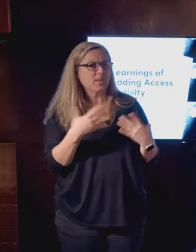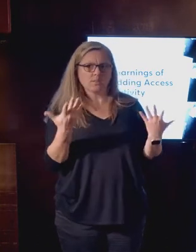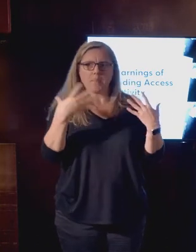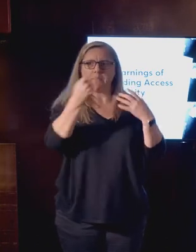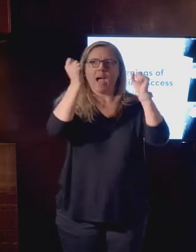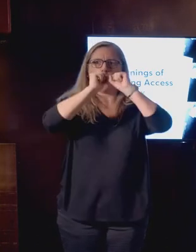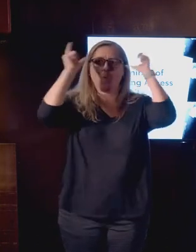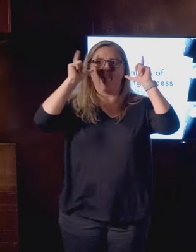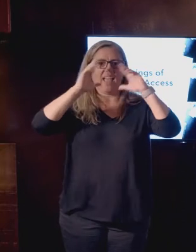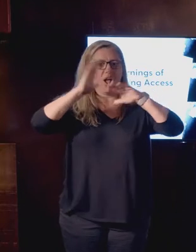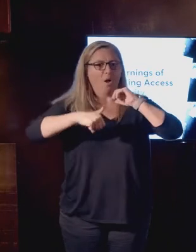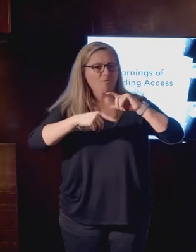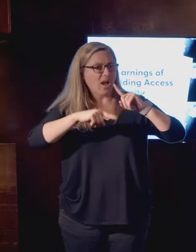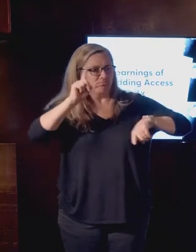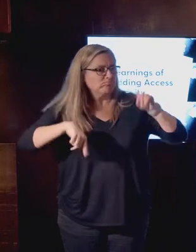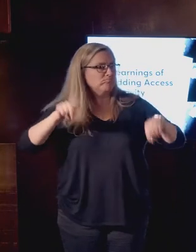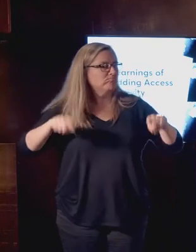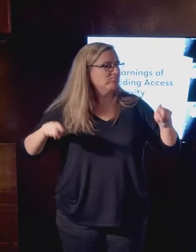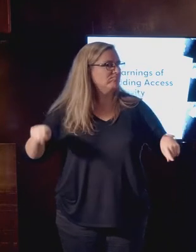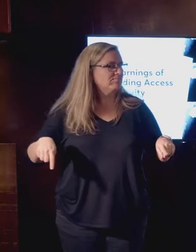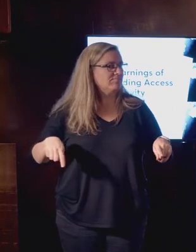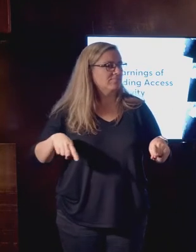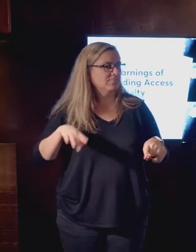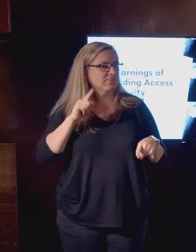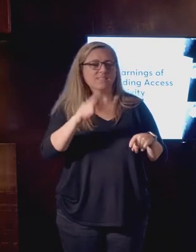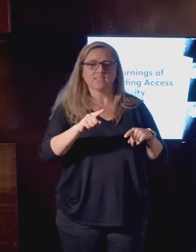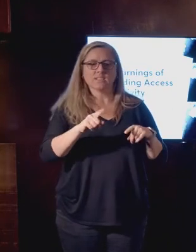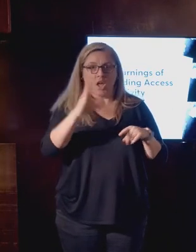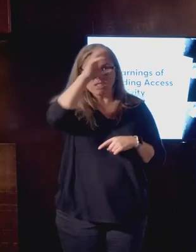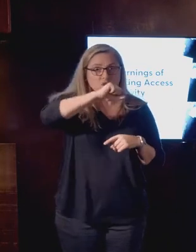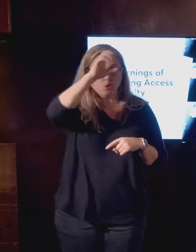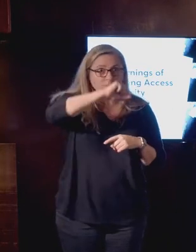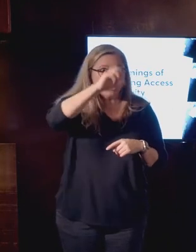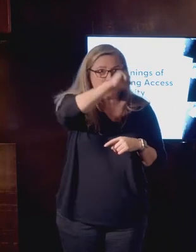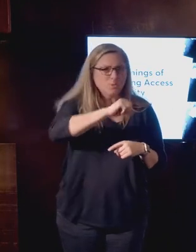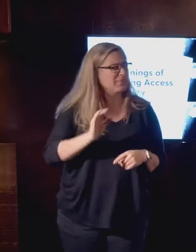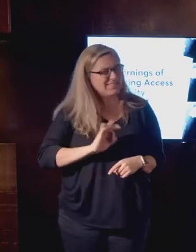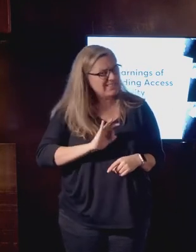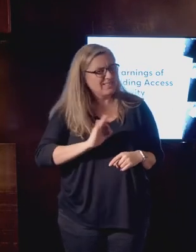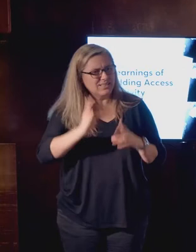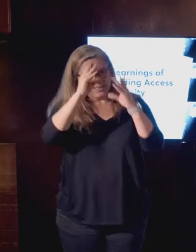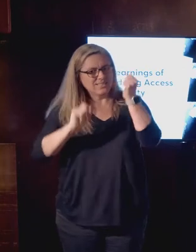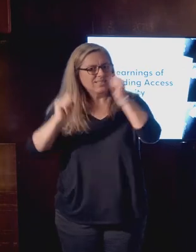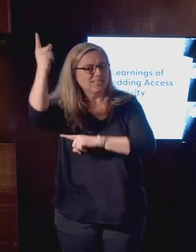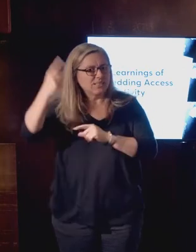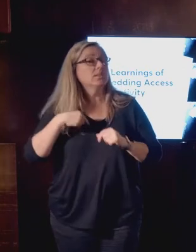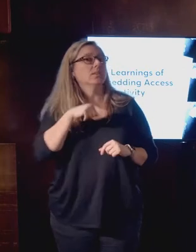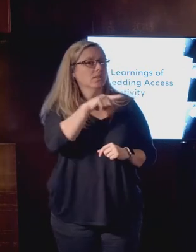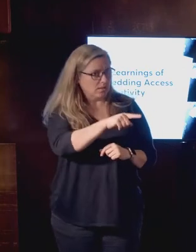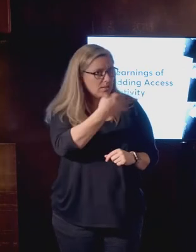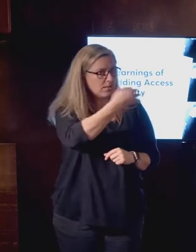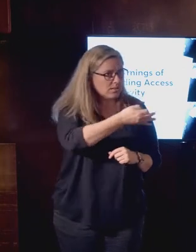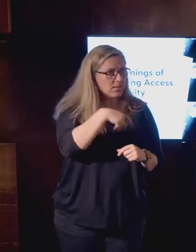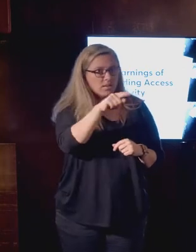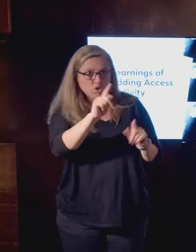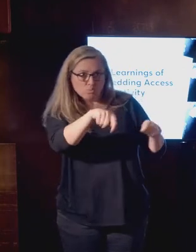being aware of different ways in which... of breaking down assumptions, I guess. So that accessibility, providing access in